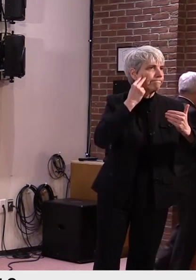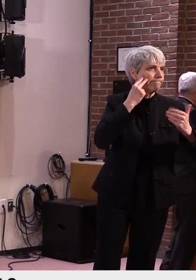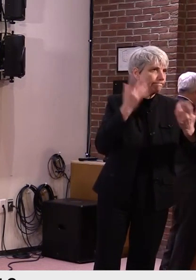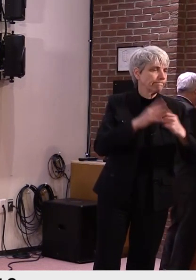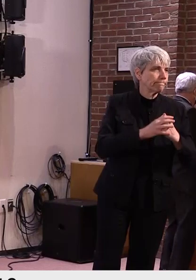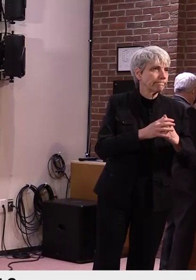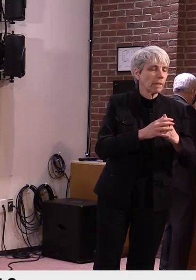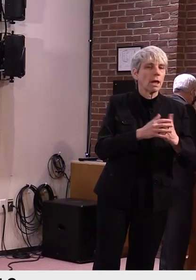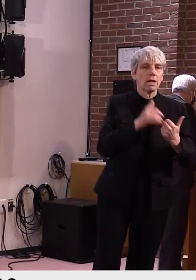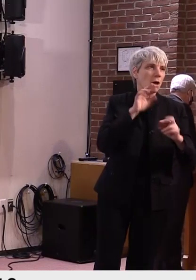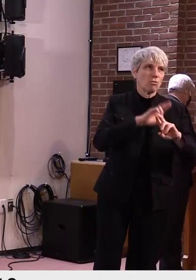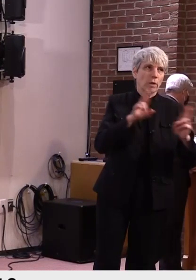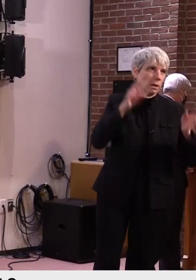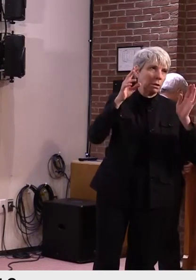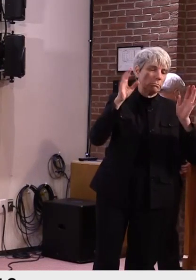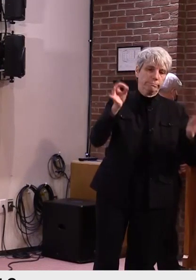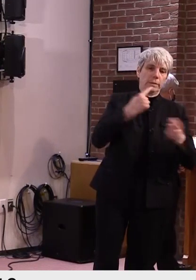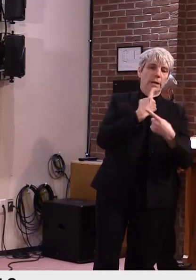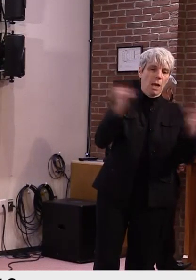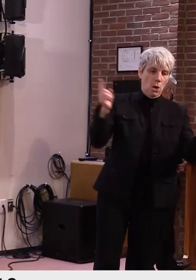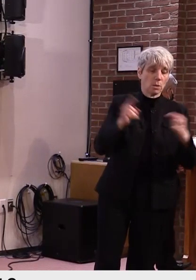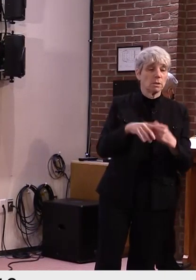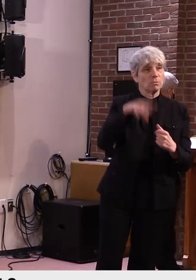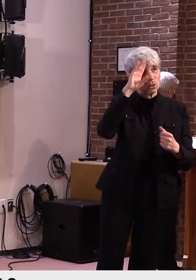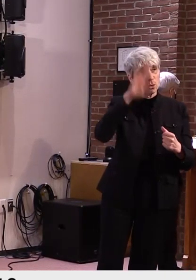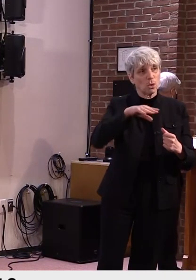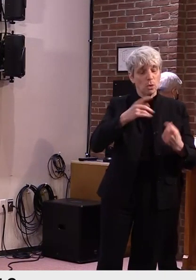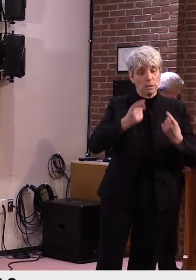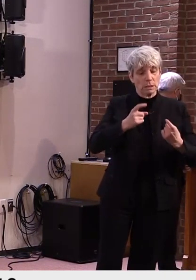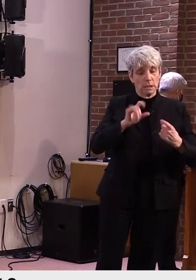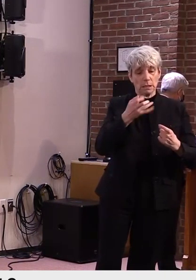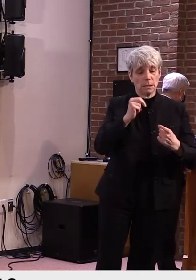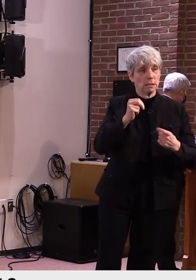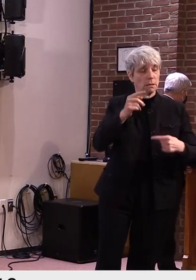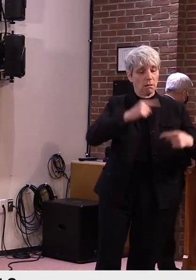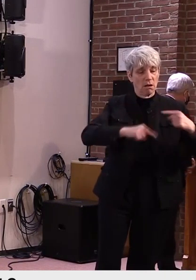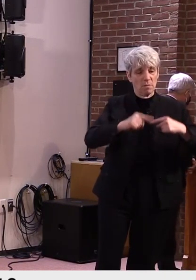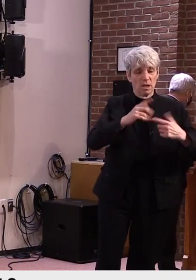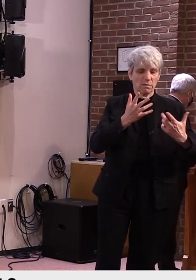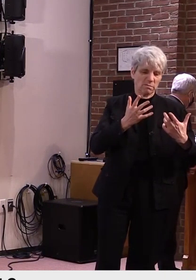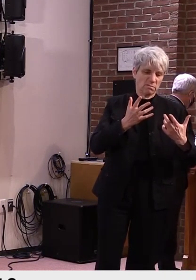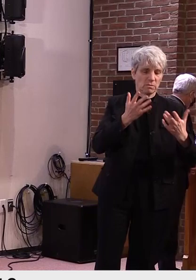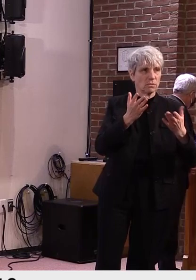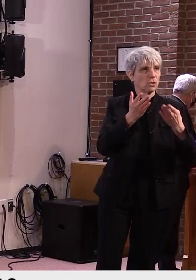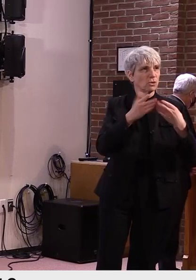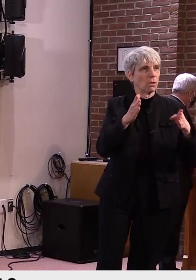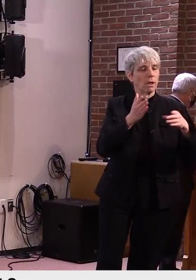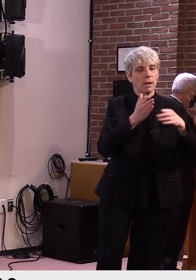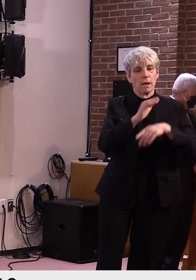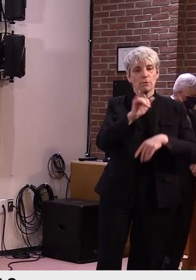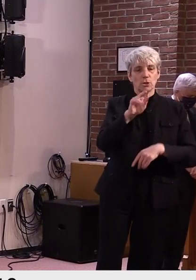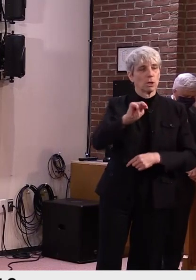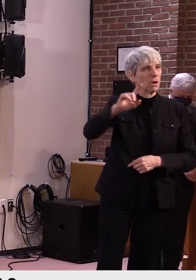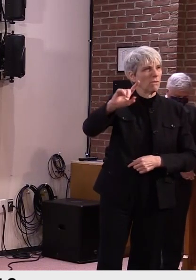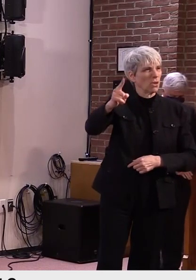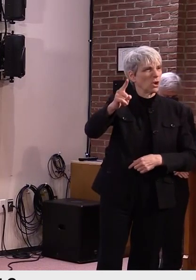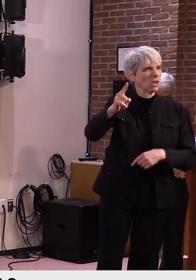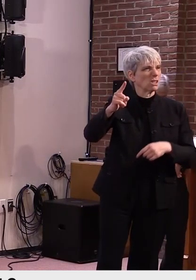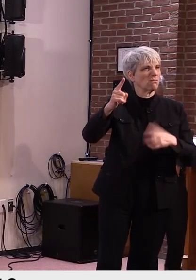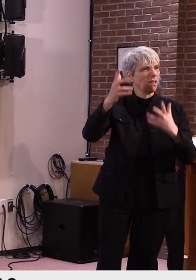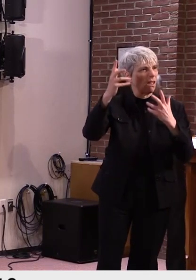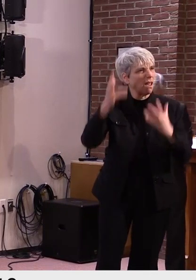know, with the ski season coming up, typically after the first of the year, we do have some time to put